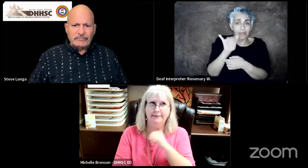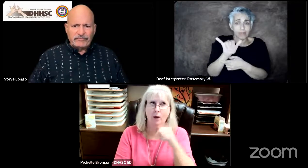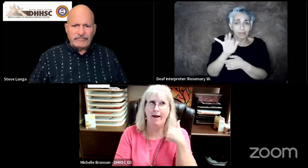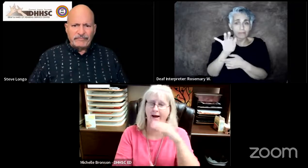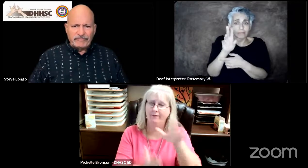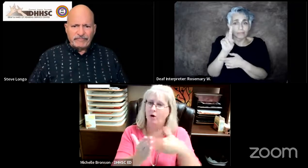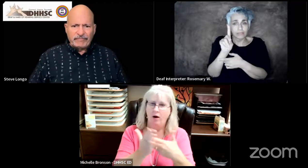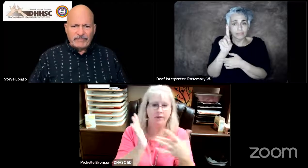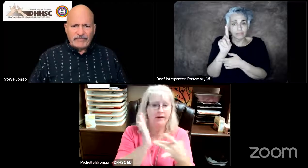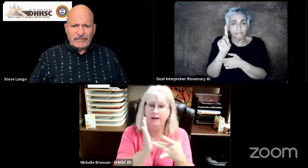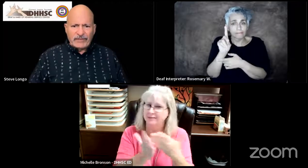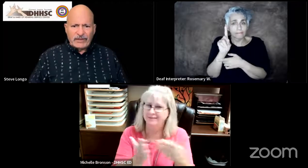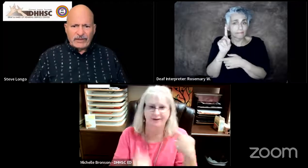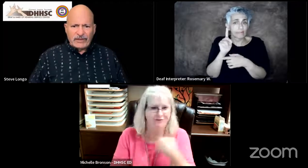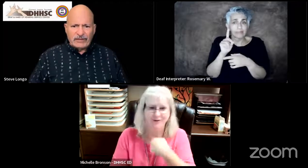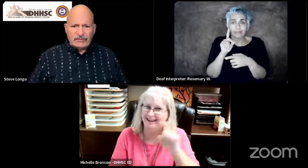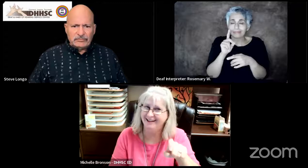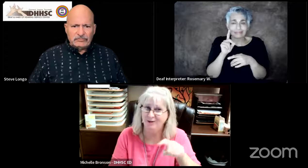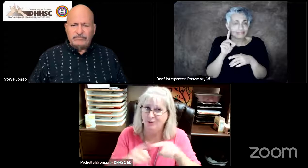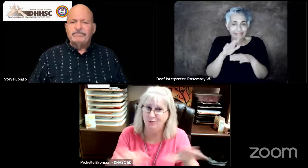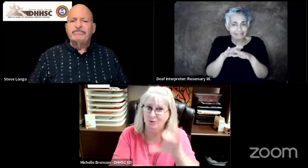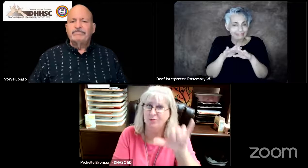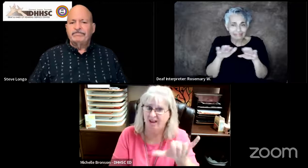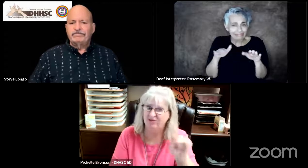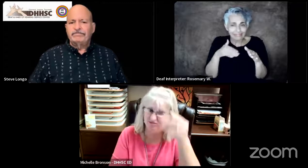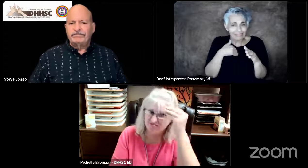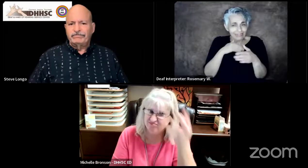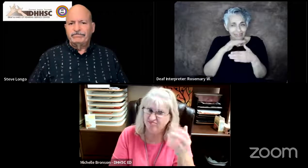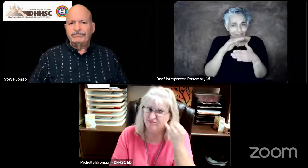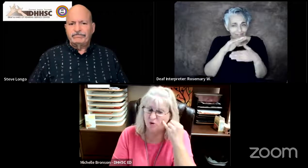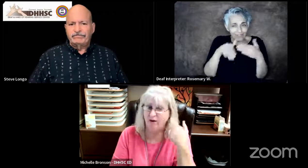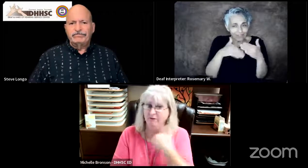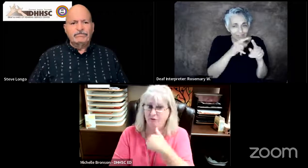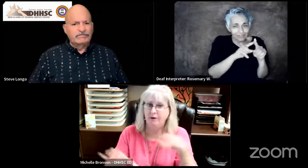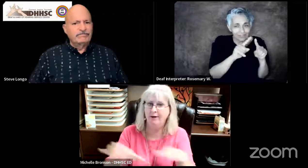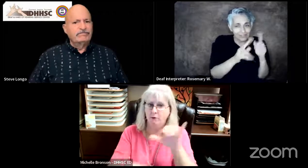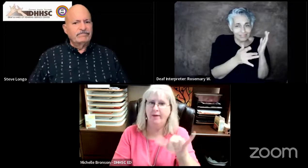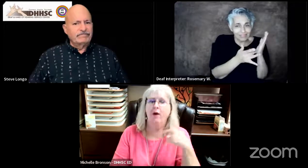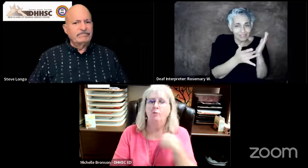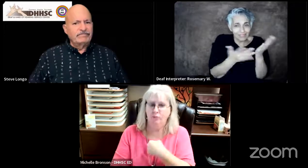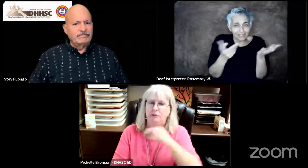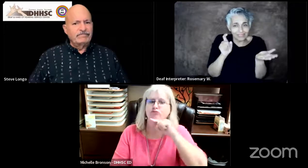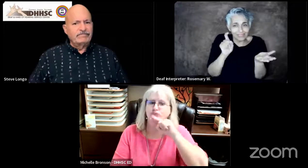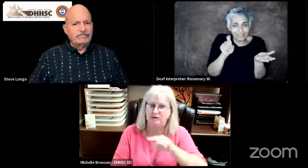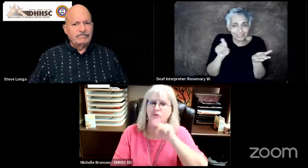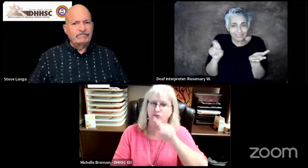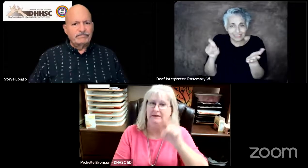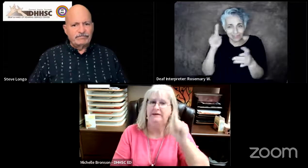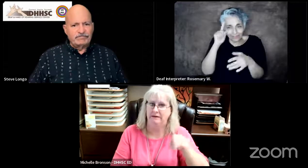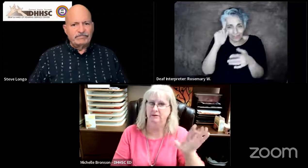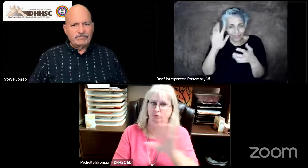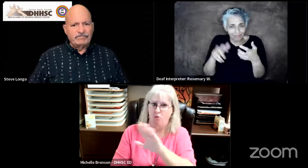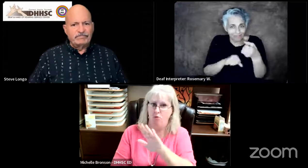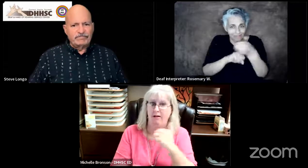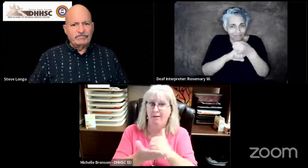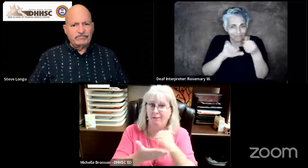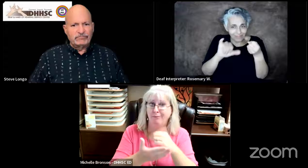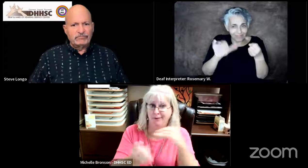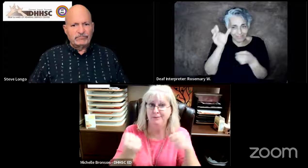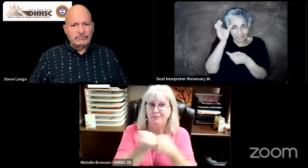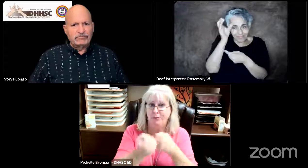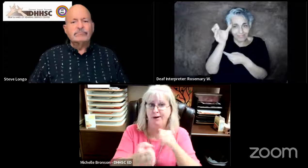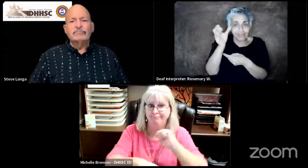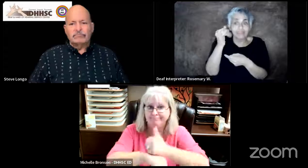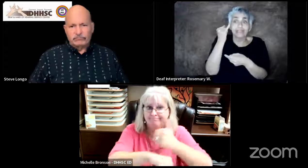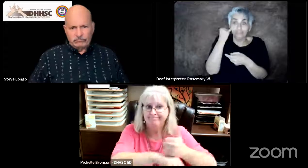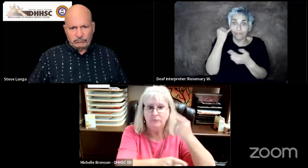approach. We don't have all the technology that we would need in order to do that. If we need to do